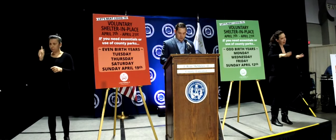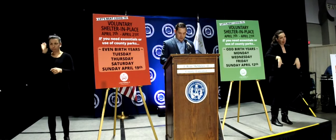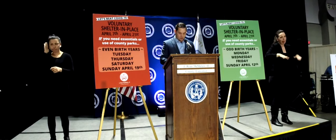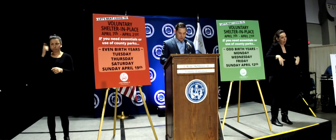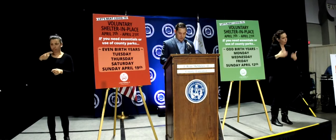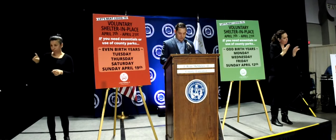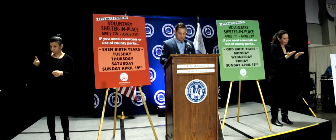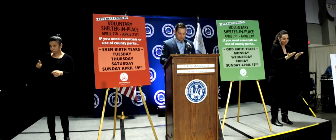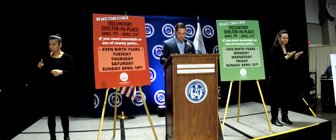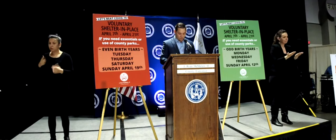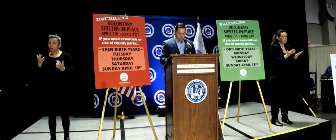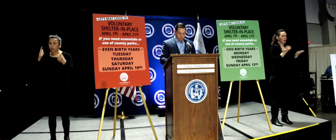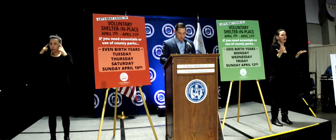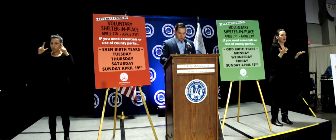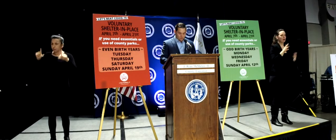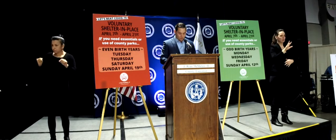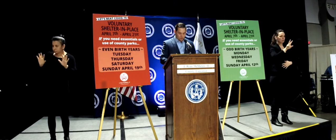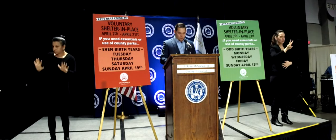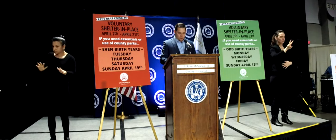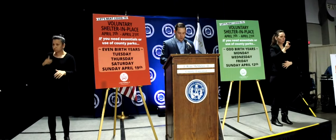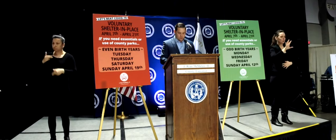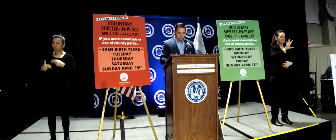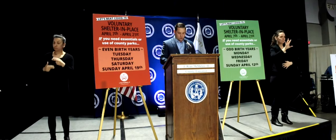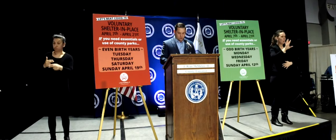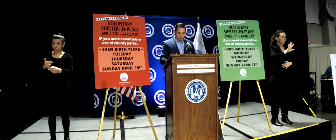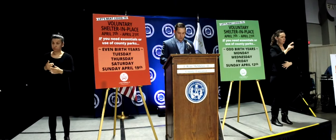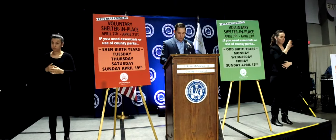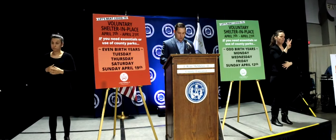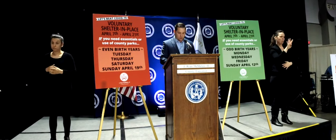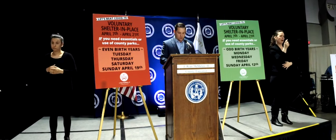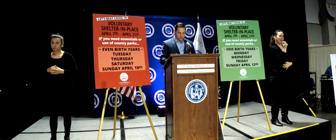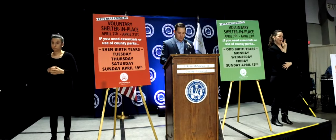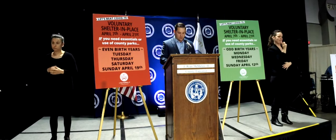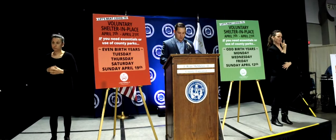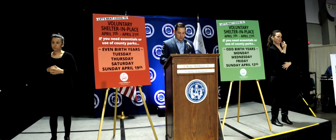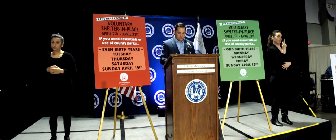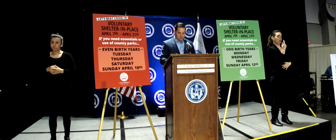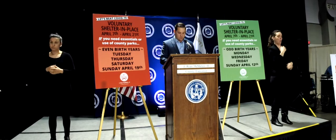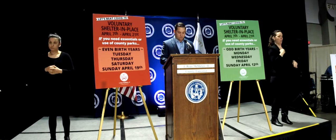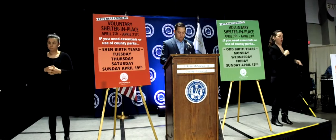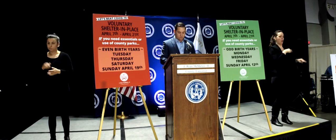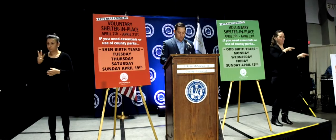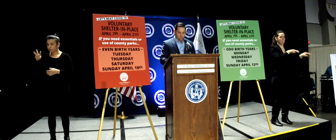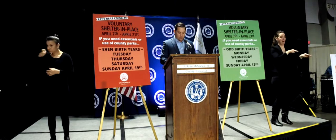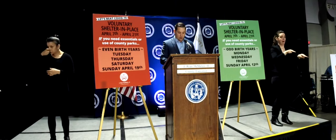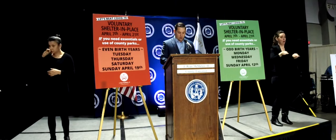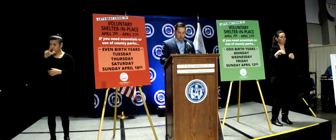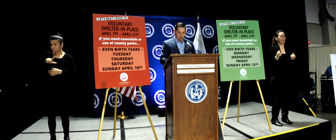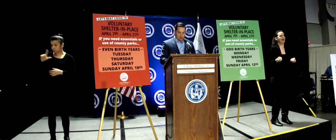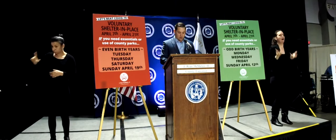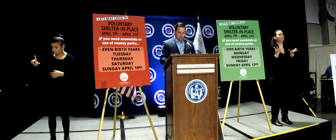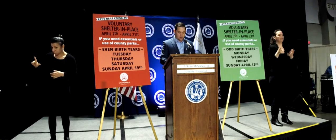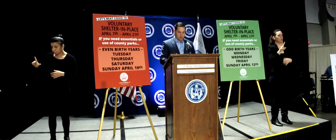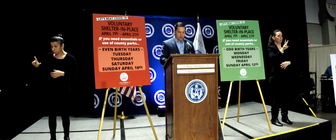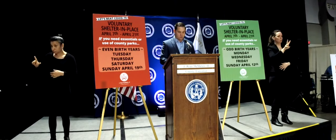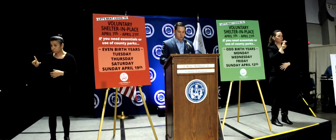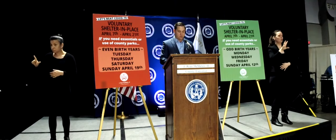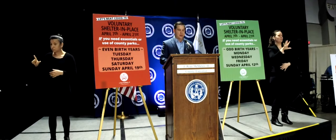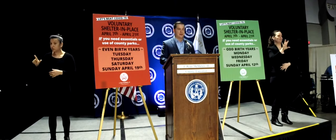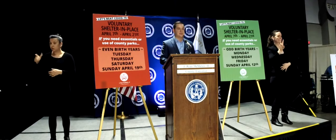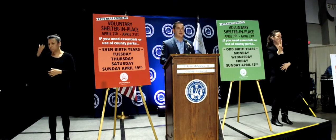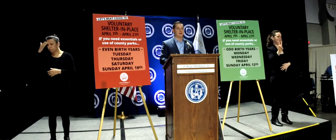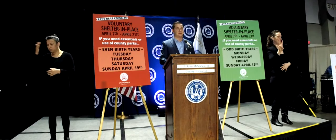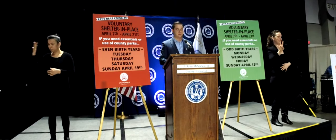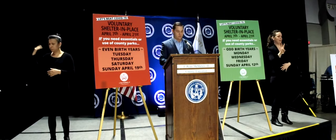continue to see that trend. 41 individuals out of our 377 are